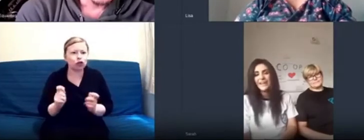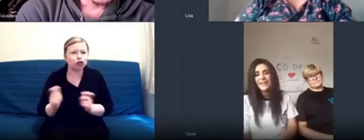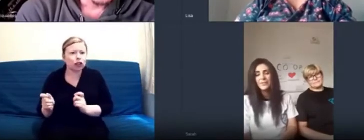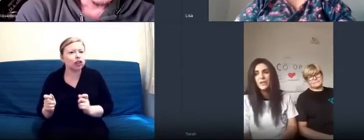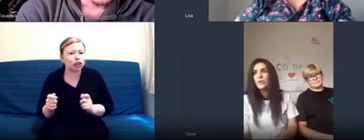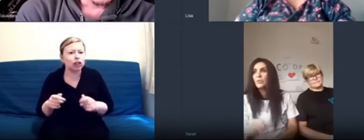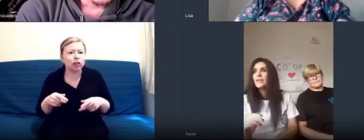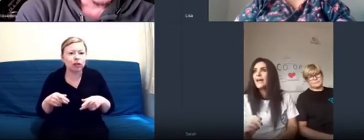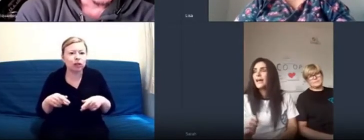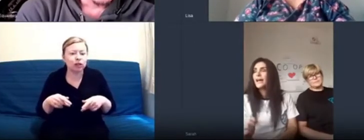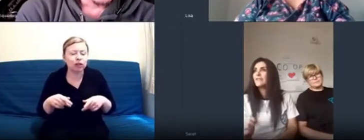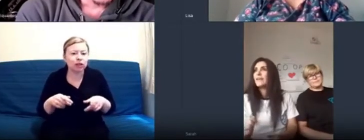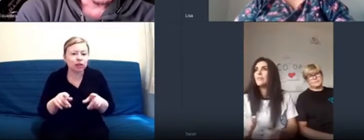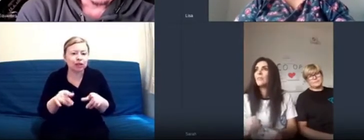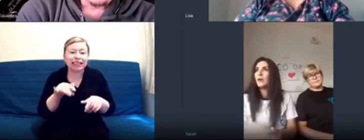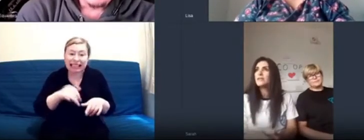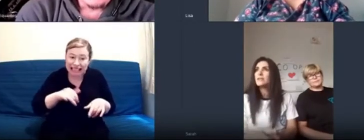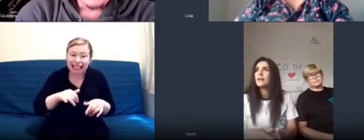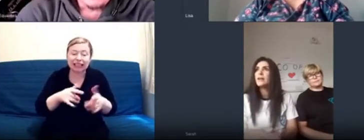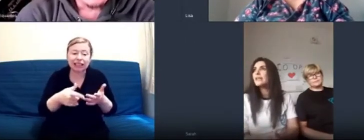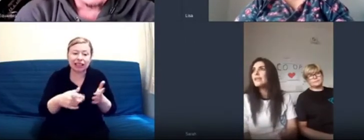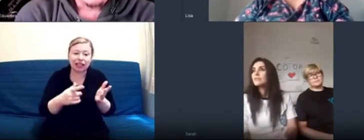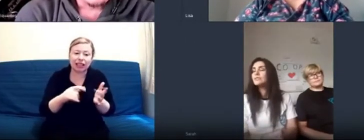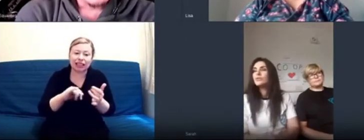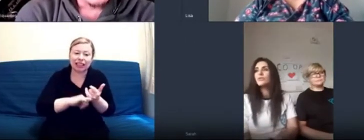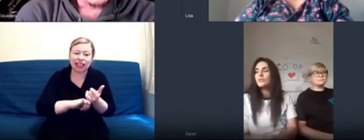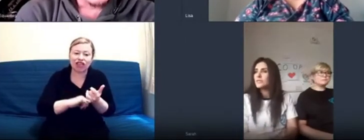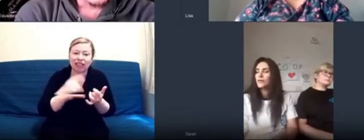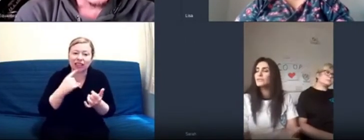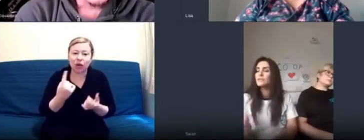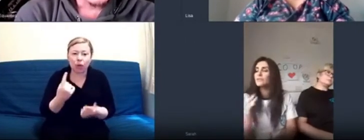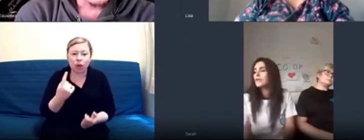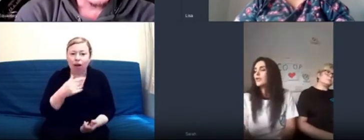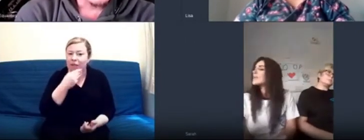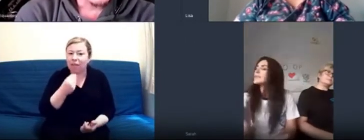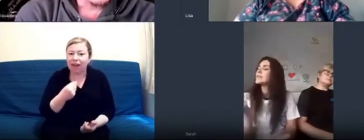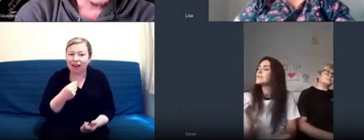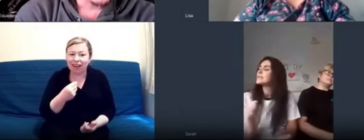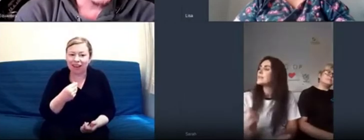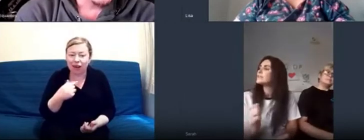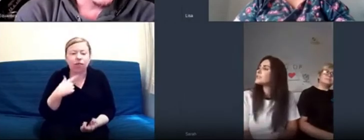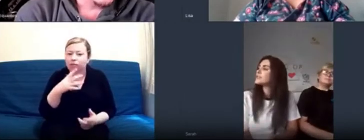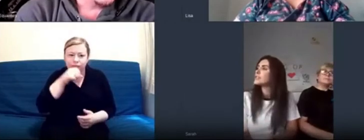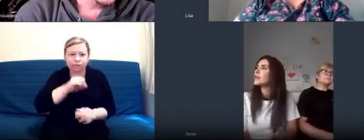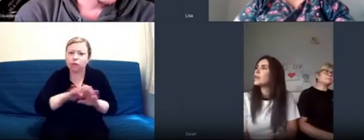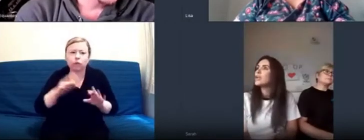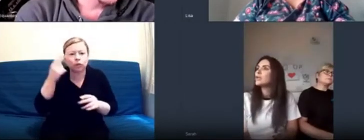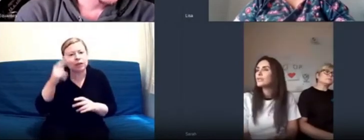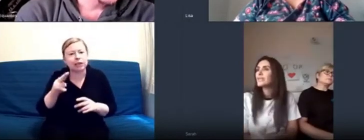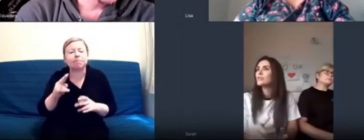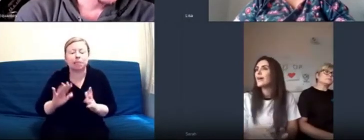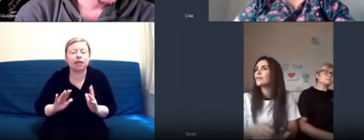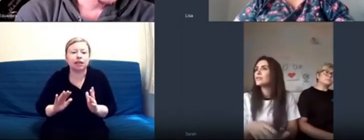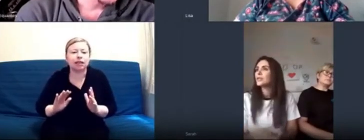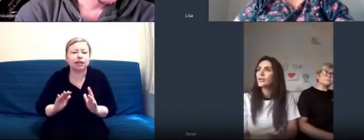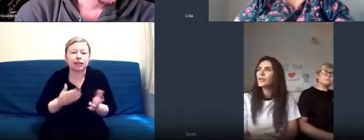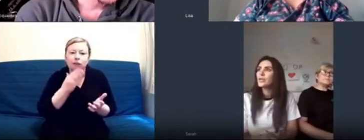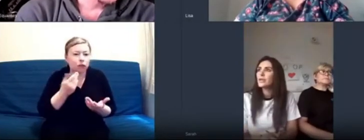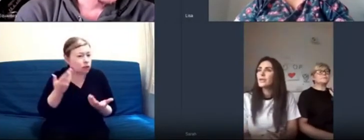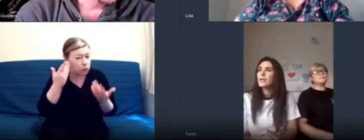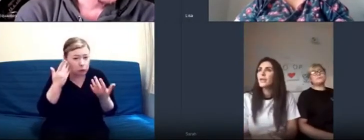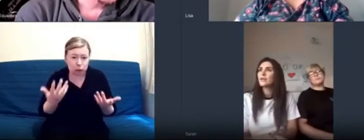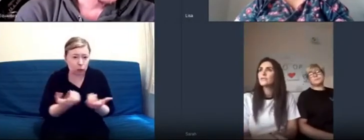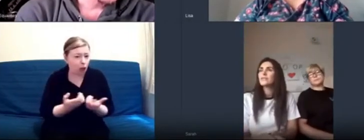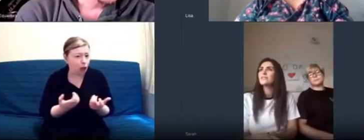Even to their diet. We have one unnamed, because I always will be anonymous, a service user who didn't know how to